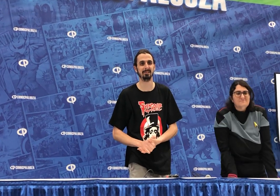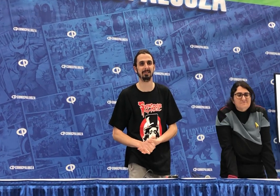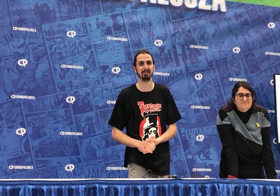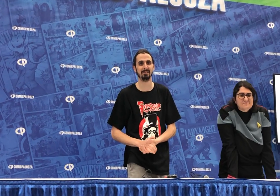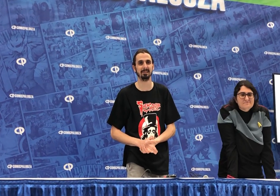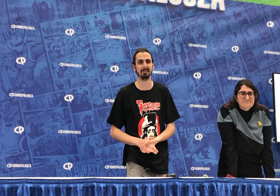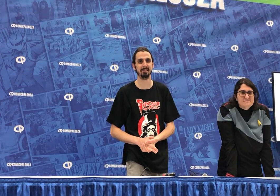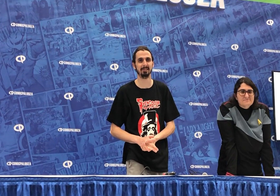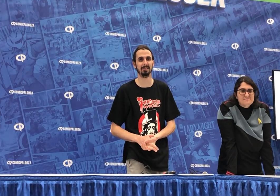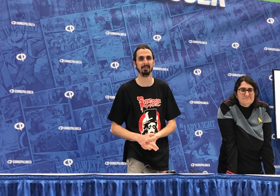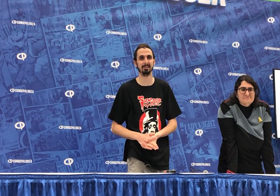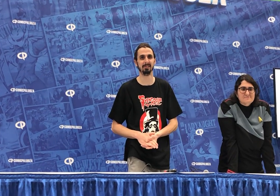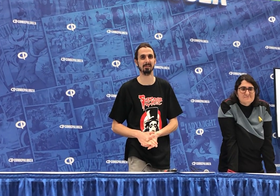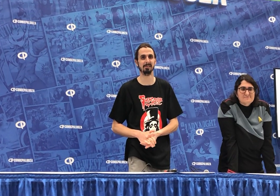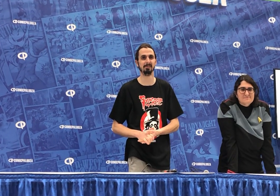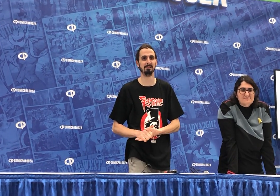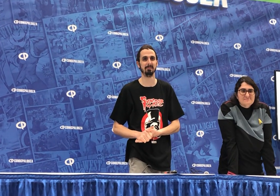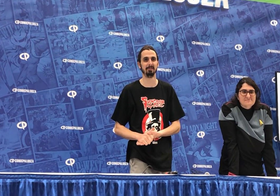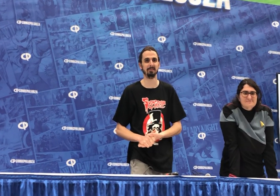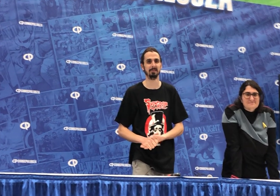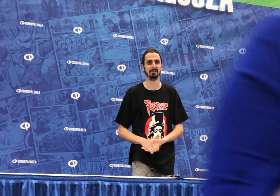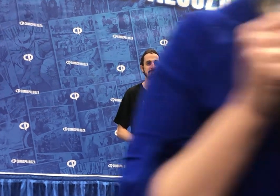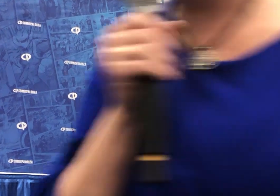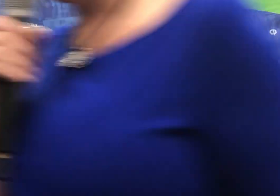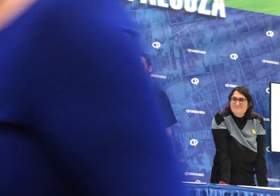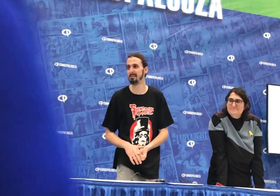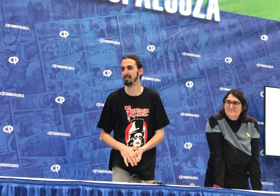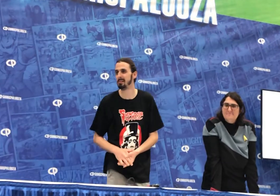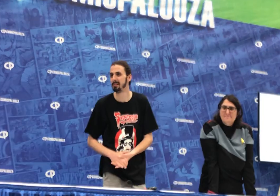How do you spell what video game? Hollow Knight.